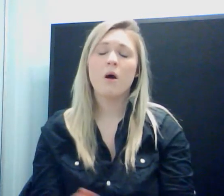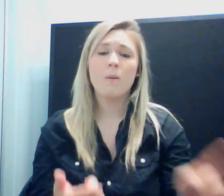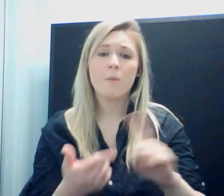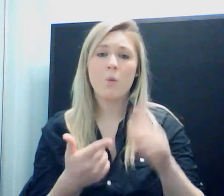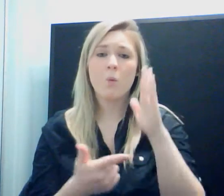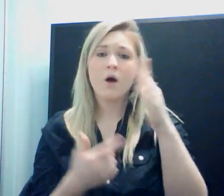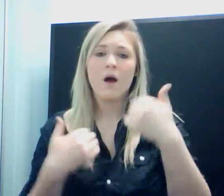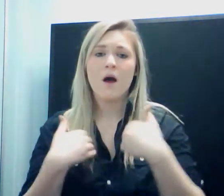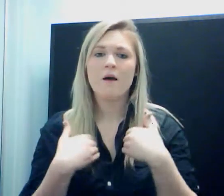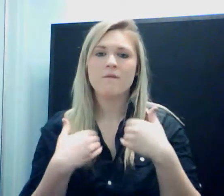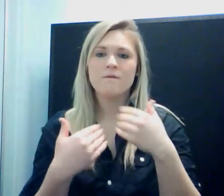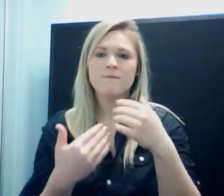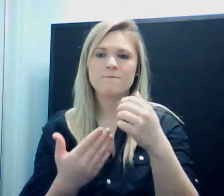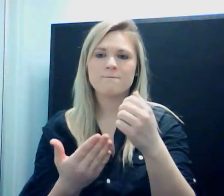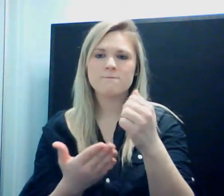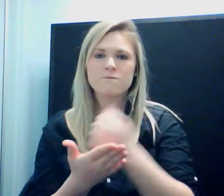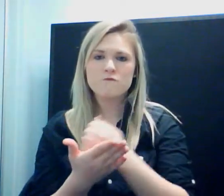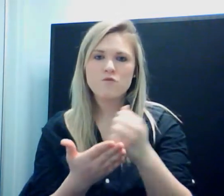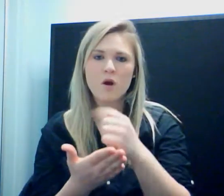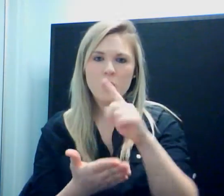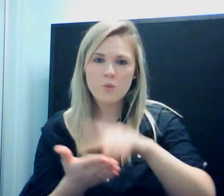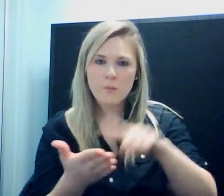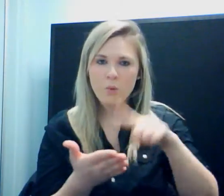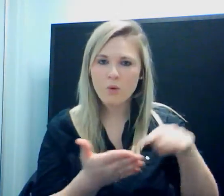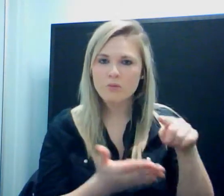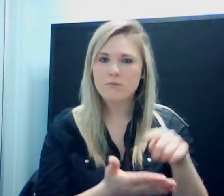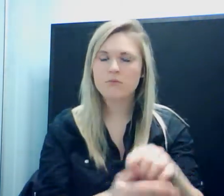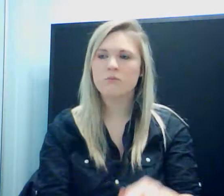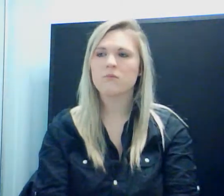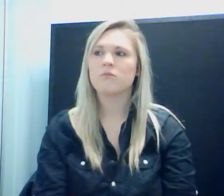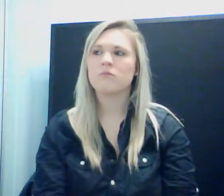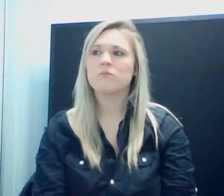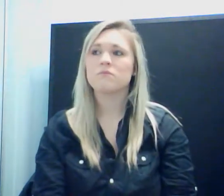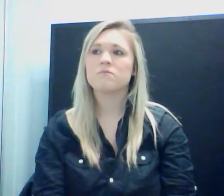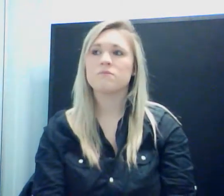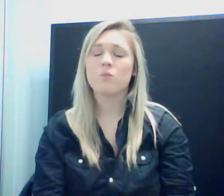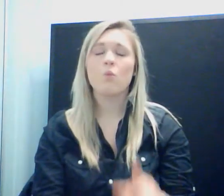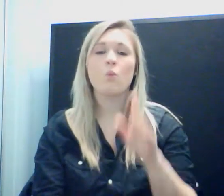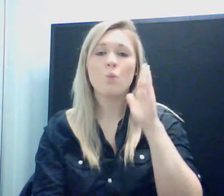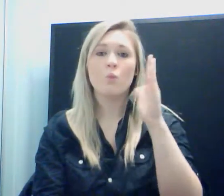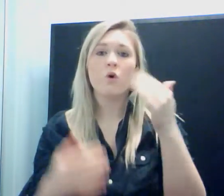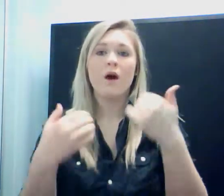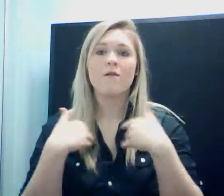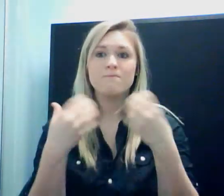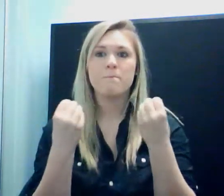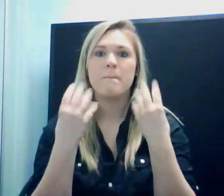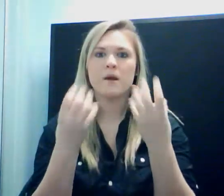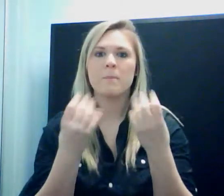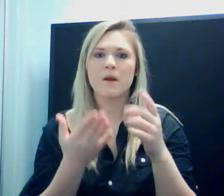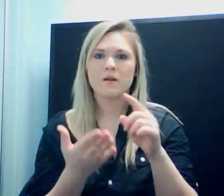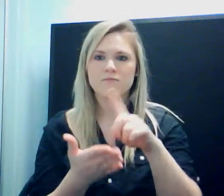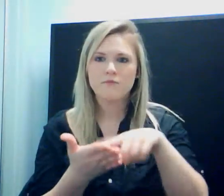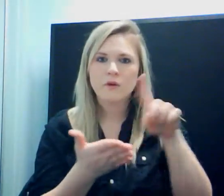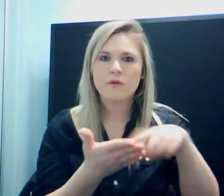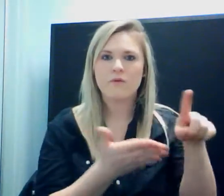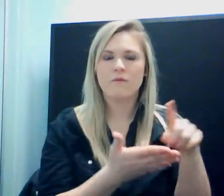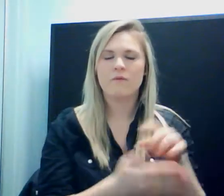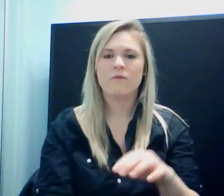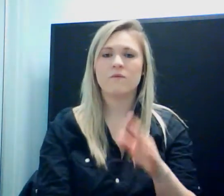you. They will do many verifications. They will verify your employment. They'll verify all